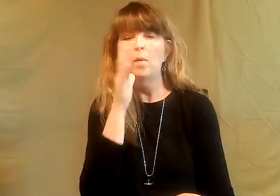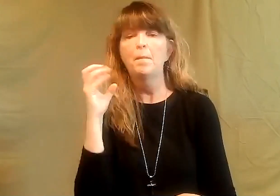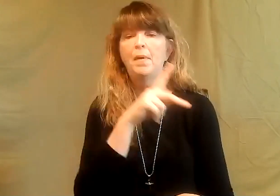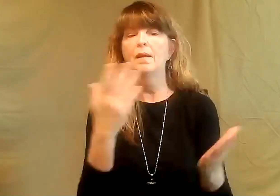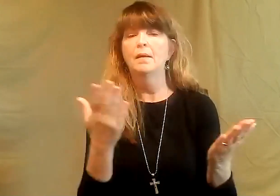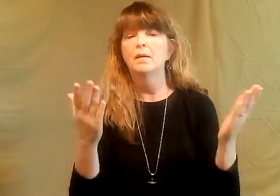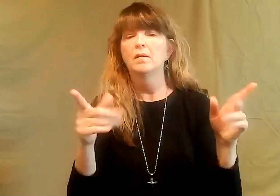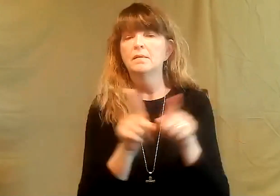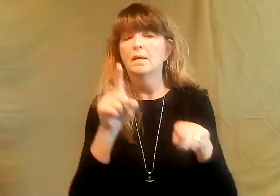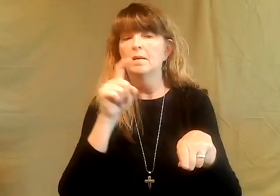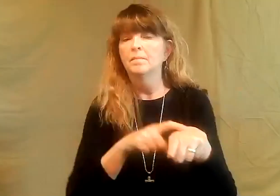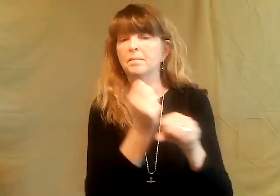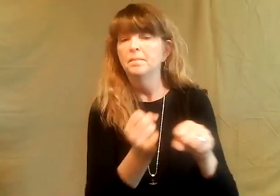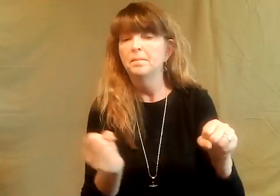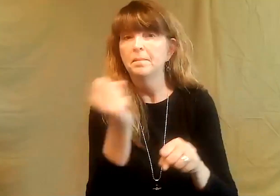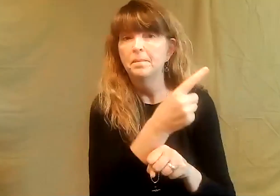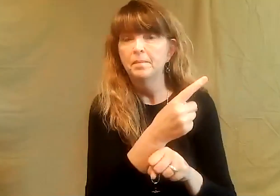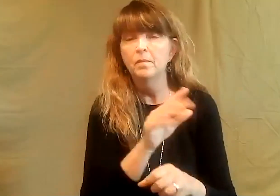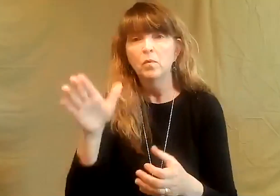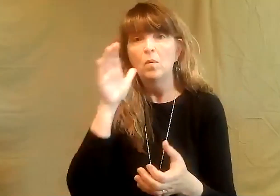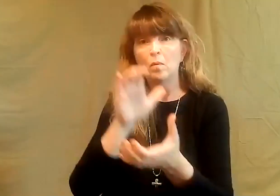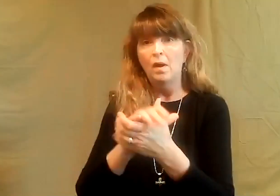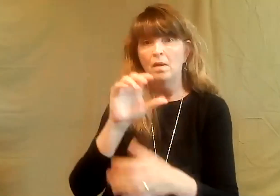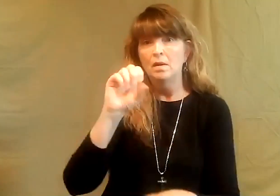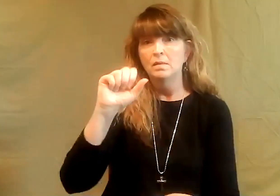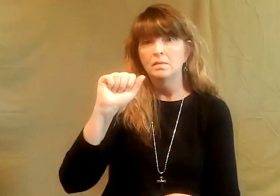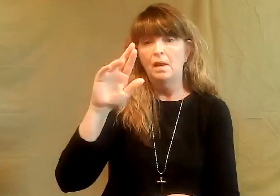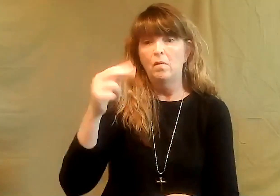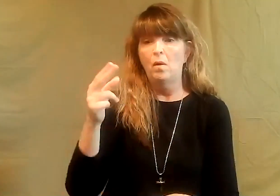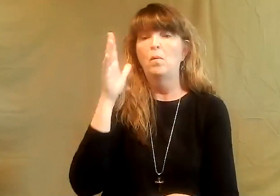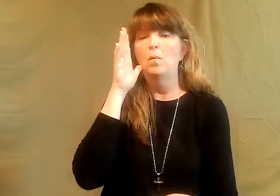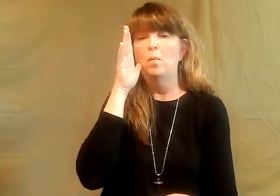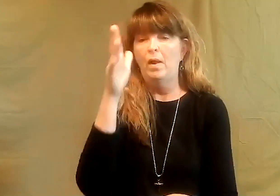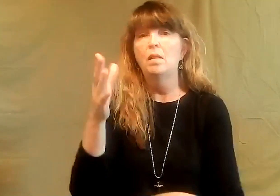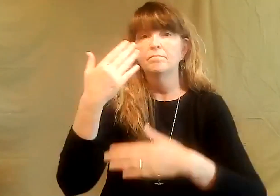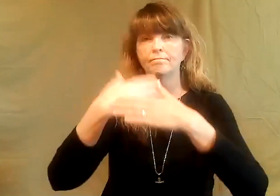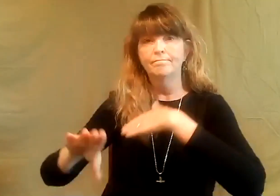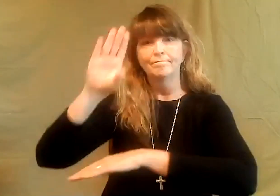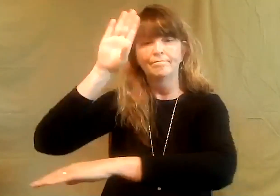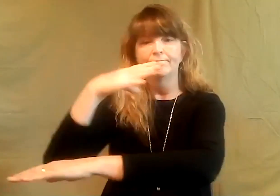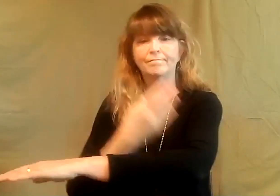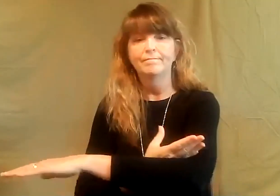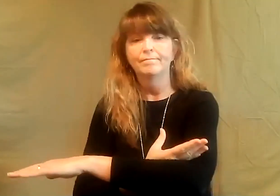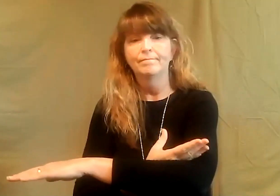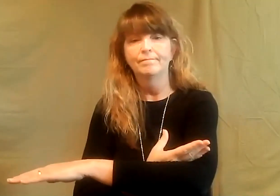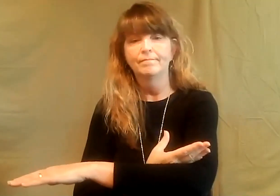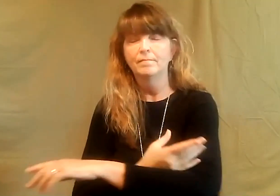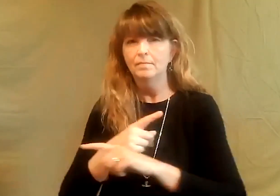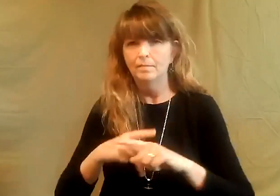and then one of them said we will come back here at the same time next year and your wife sarah will have born a